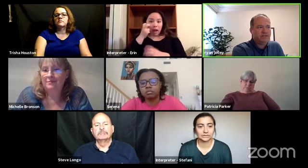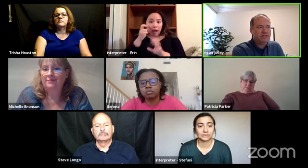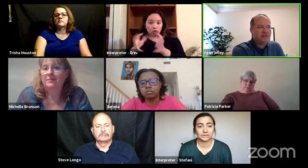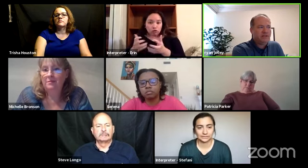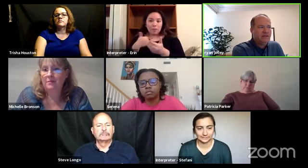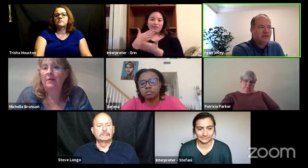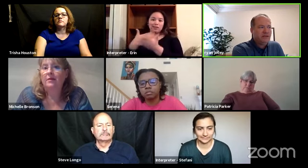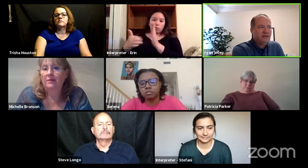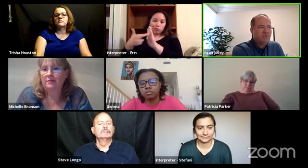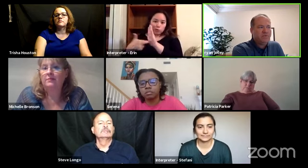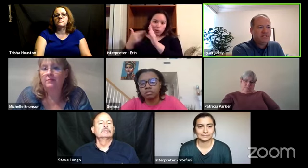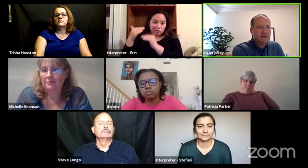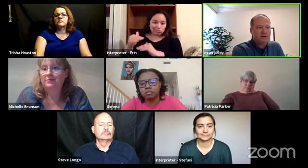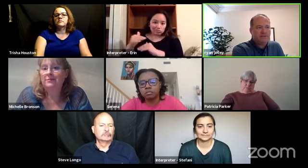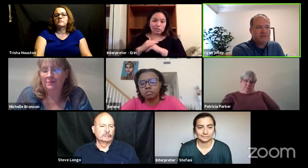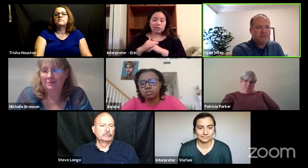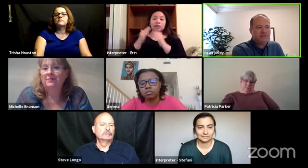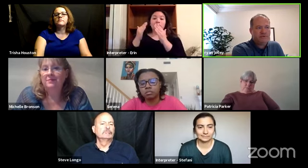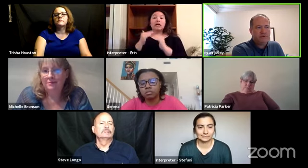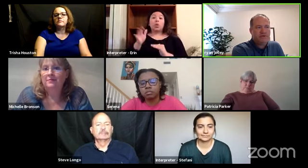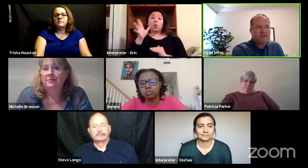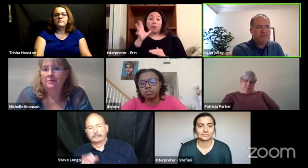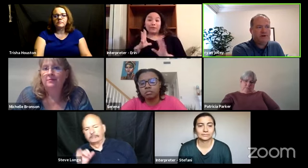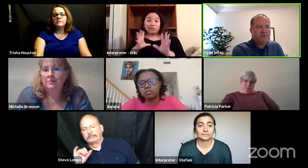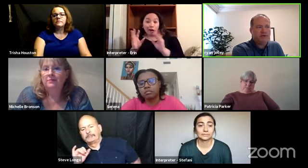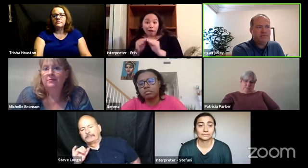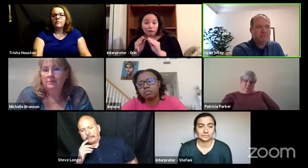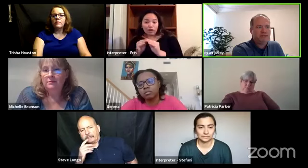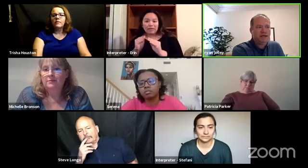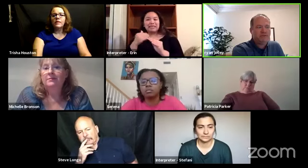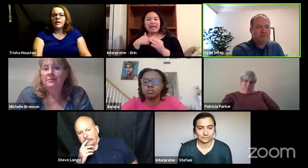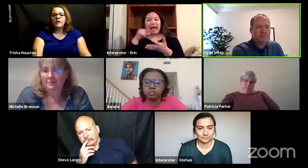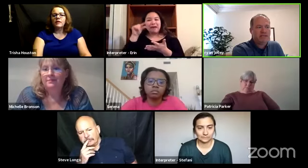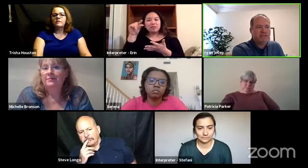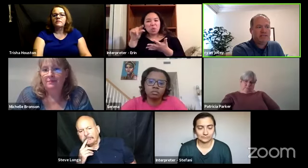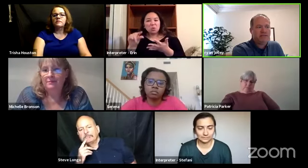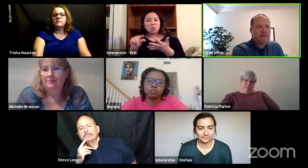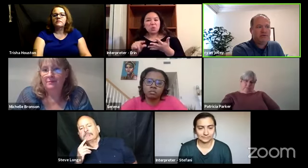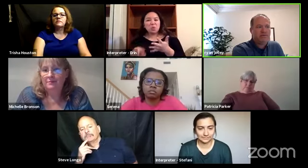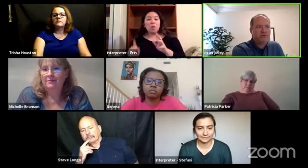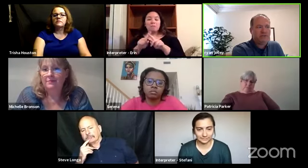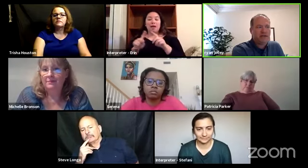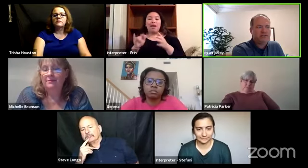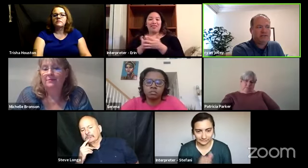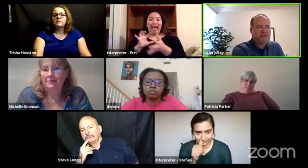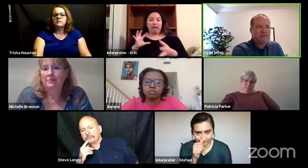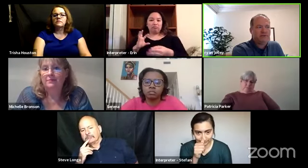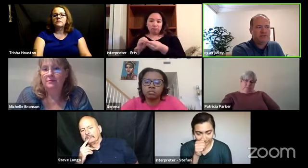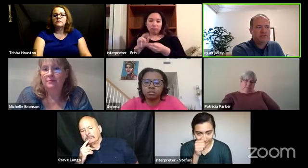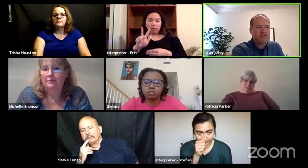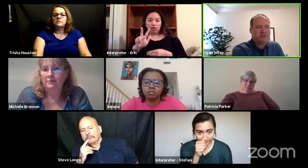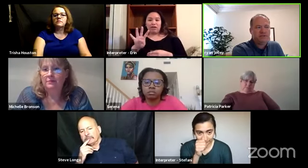funds. Women's Conference, there's a few other smaller ones, but that's what makes up the 34,000 of